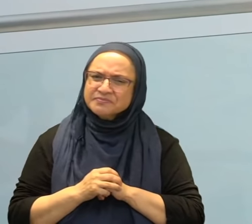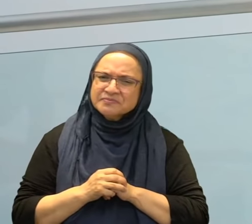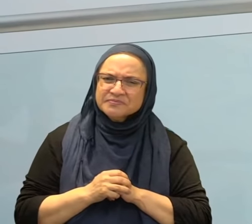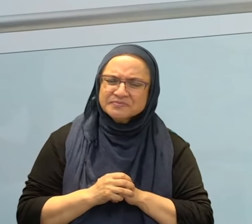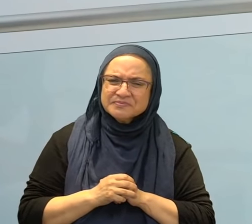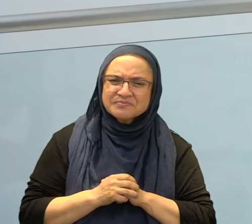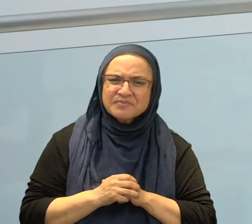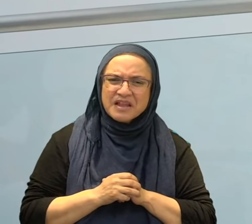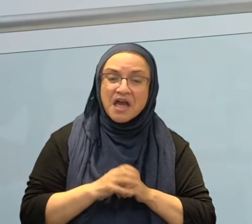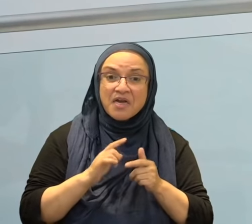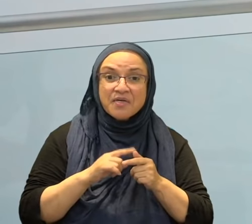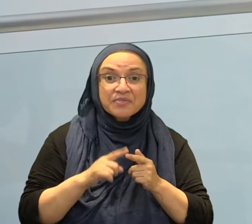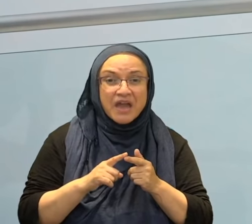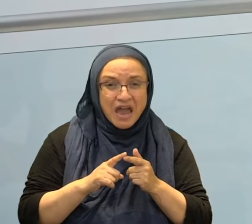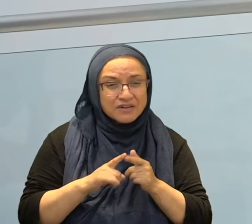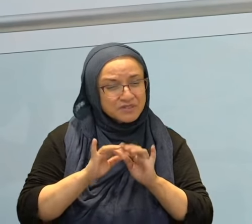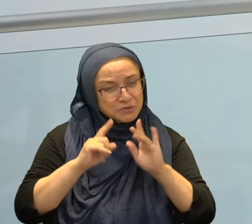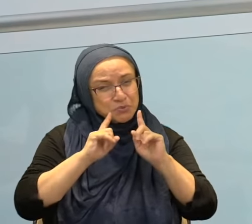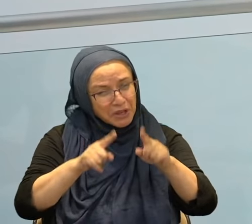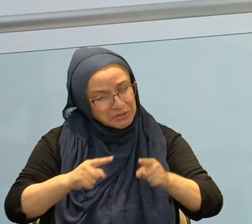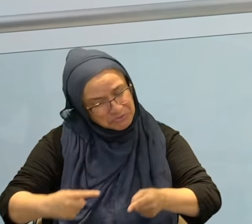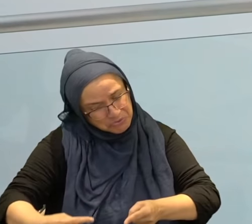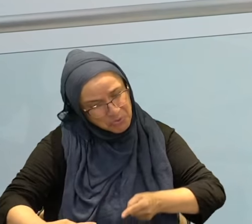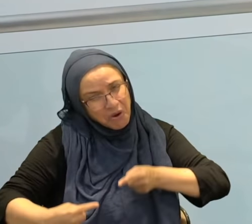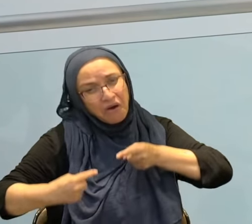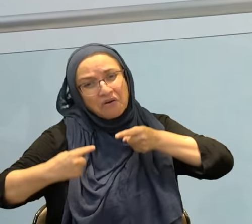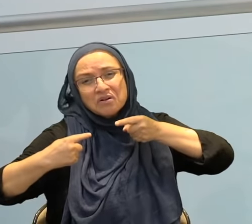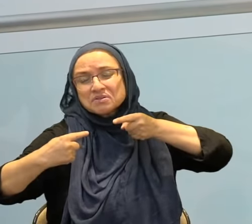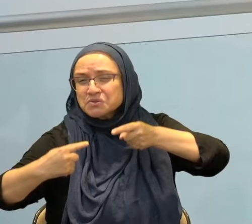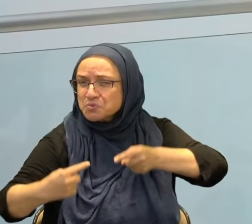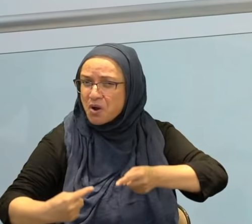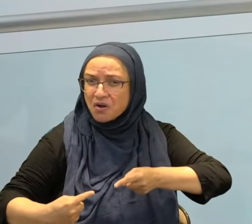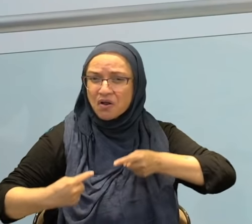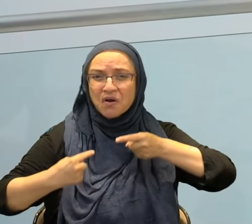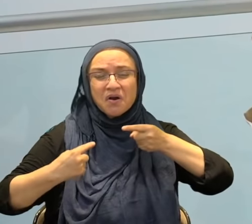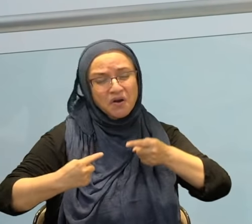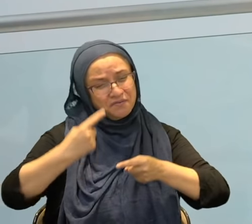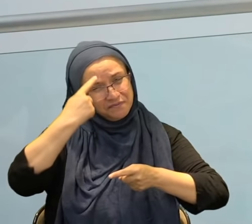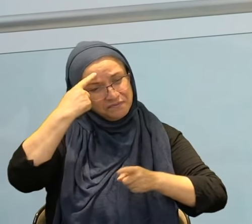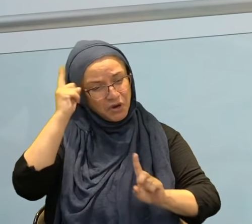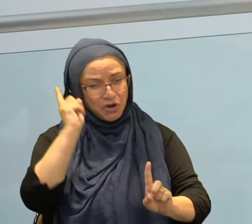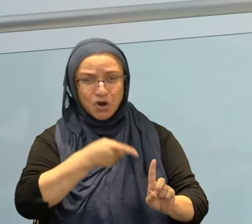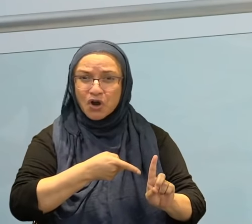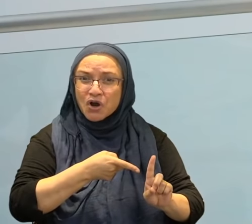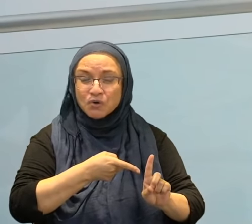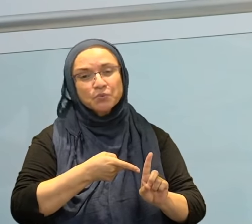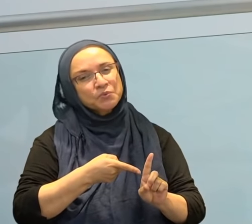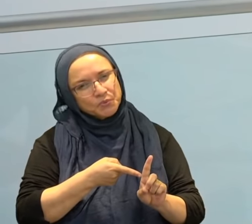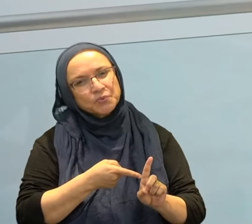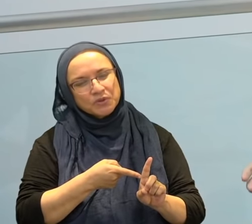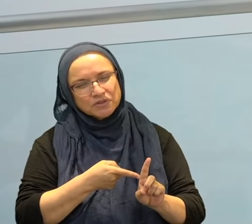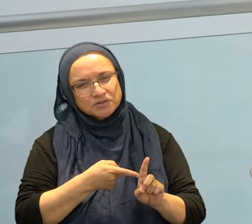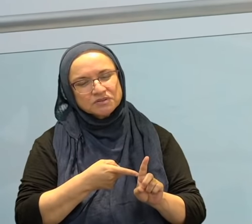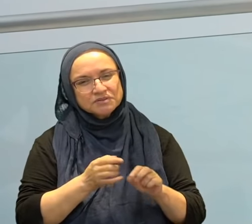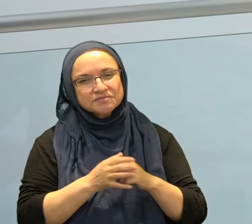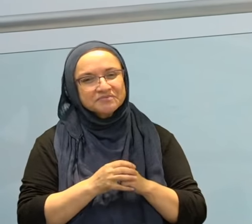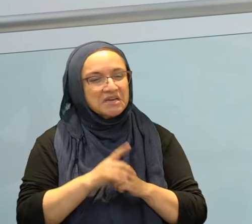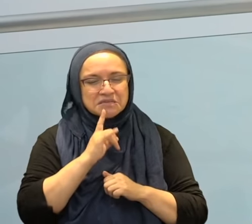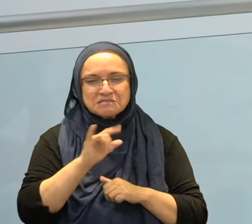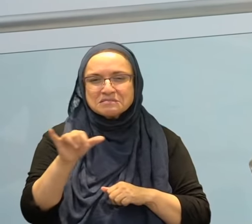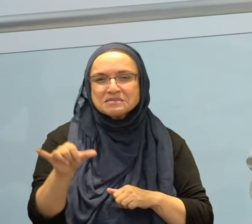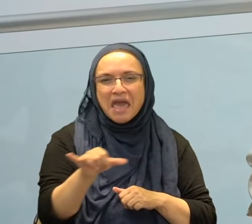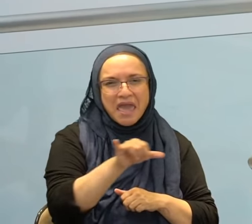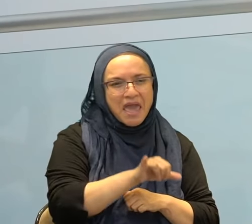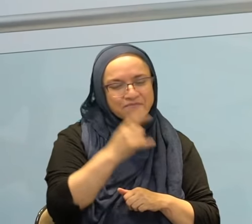around it hits you at the wrong time and wrong in quotation marks wrong time and it's like ya Allah